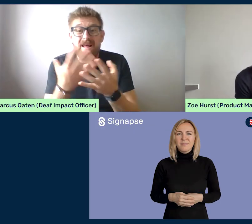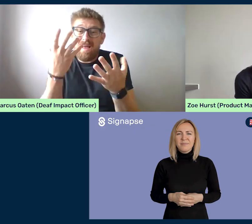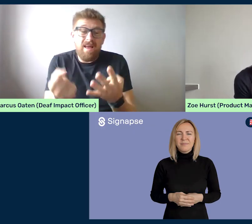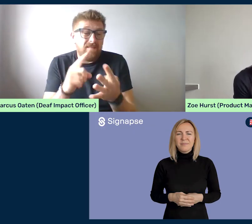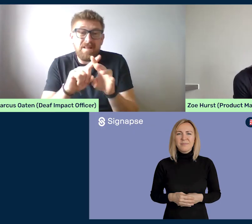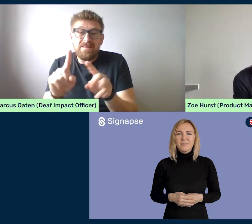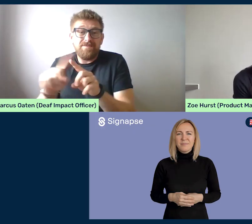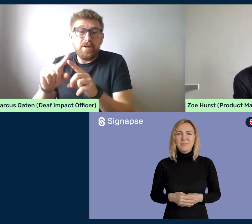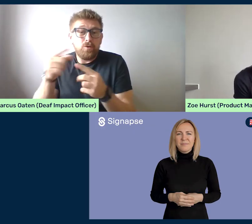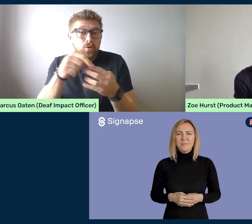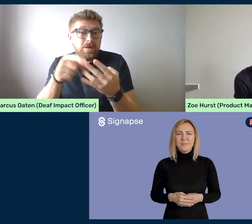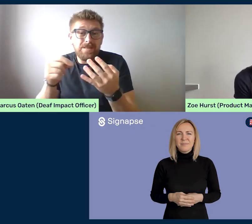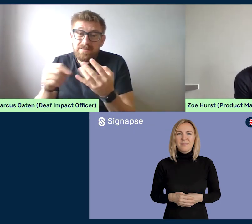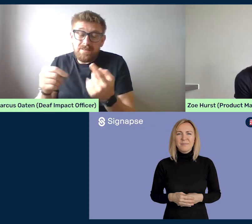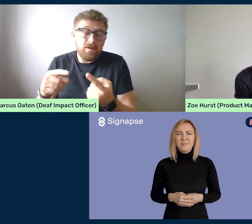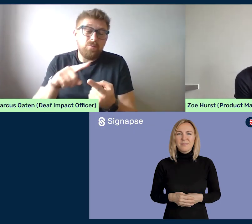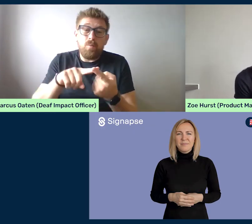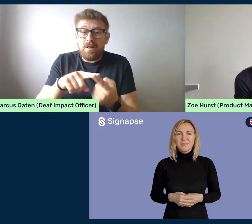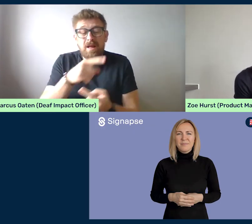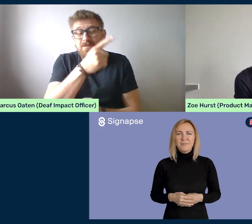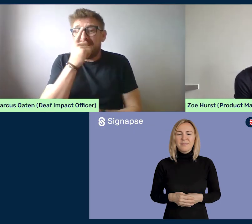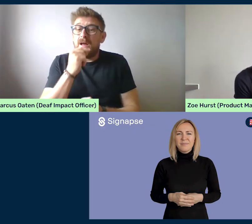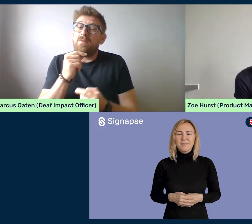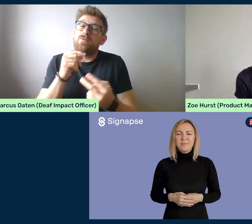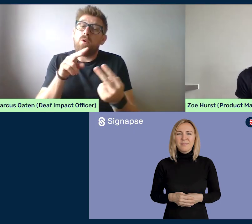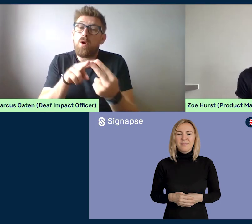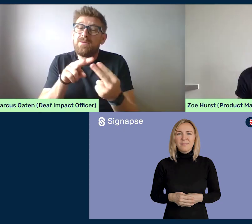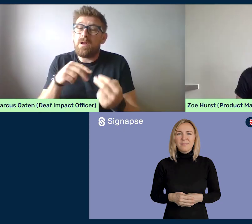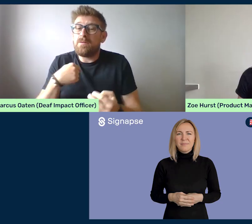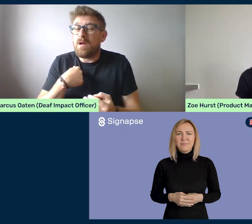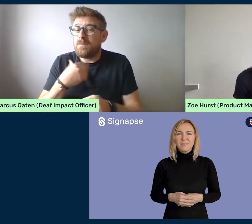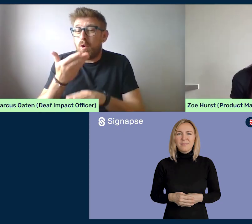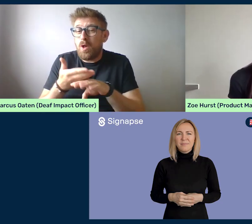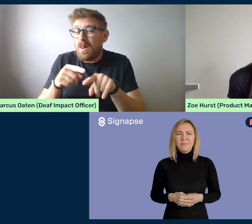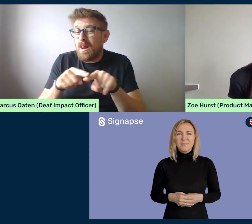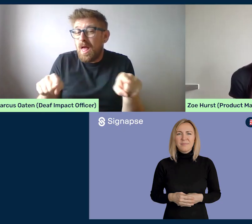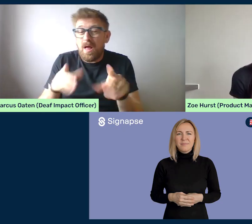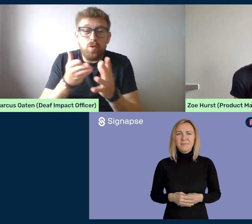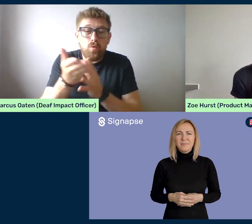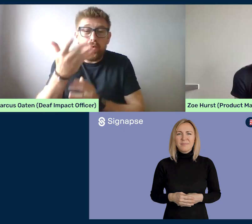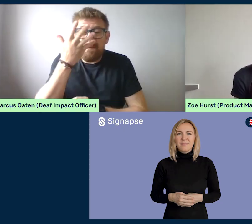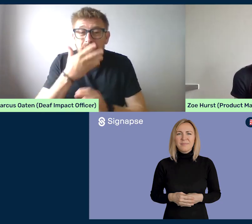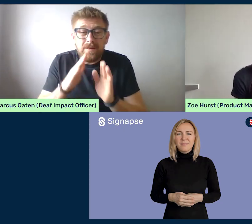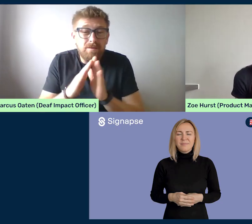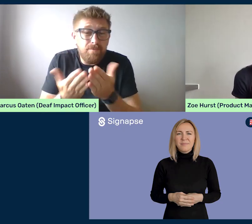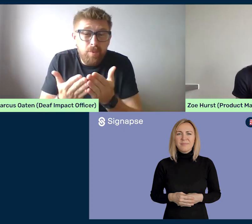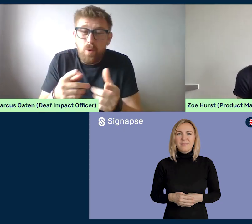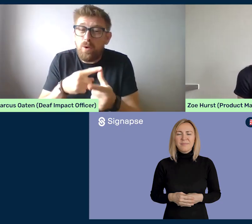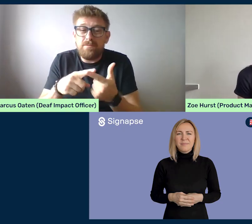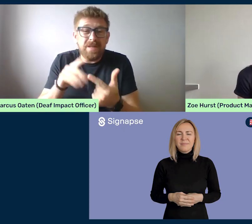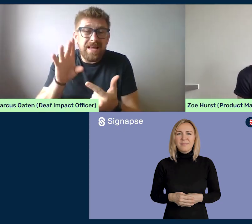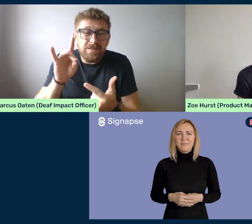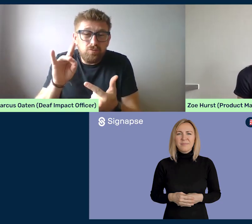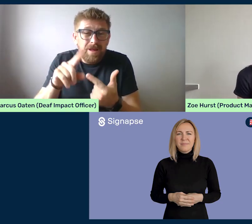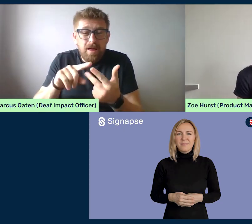Great. Thank you for asking that. I mean, really, there's a variety of ways people can Mm, be involved. And they can join us